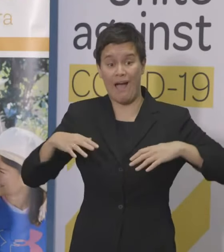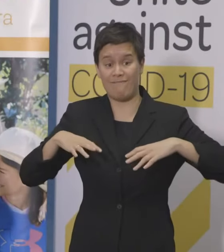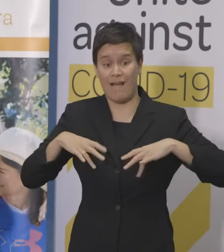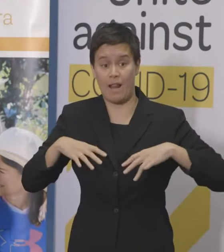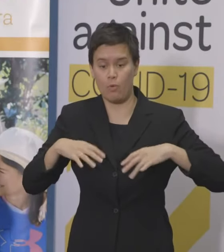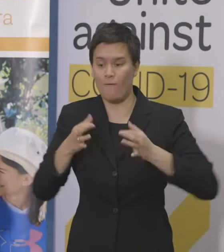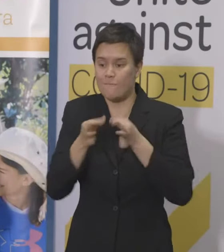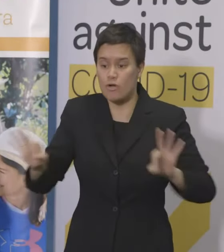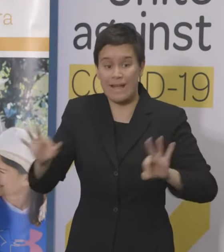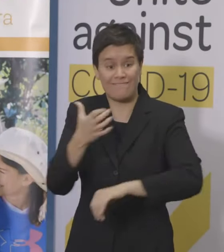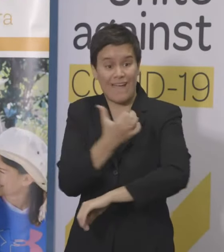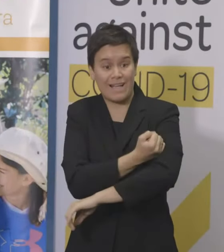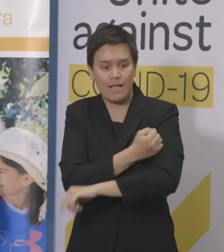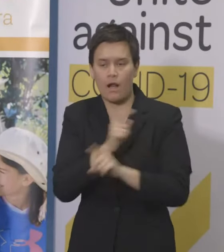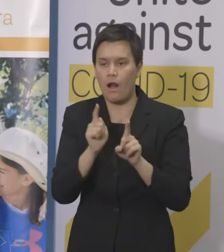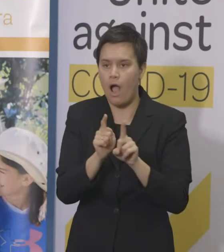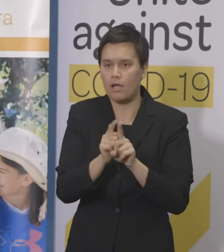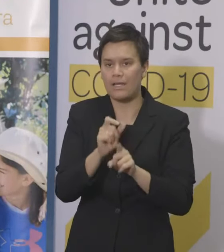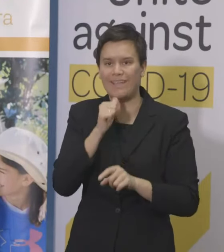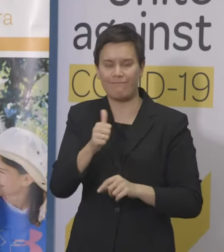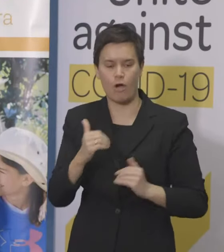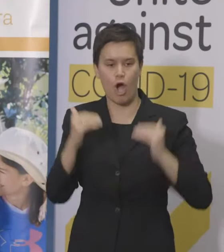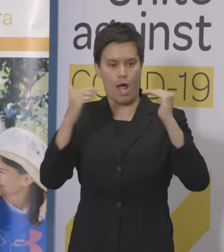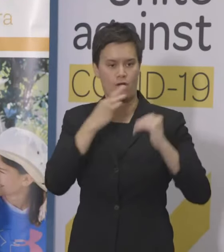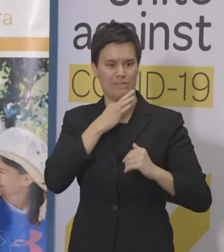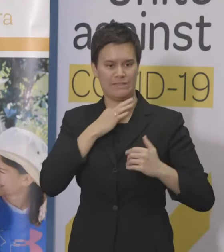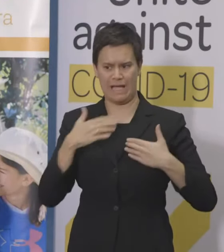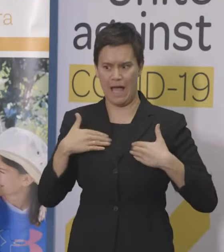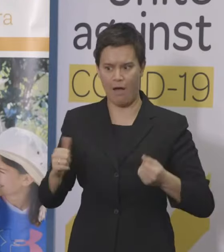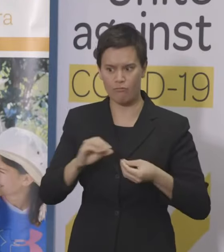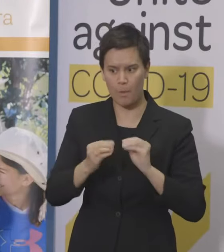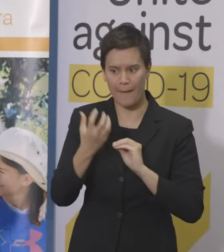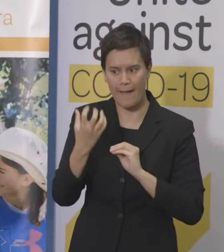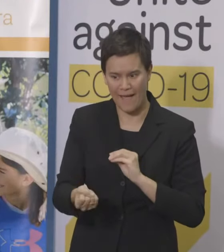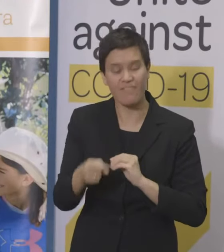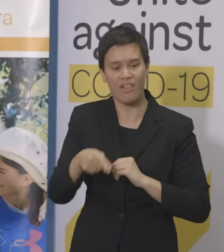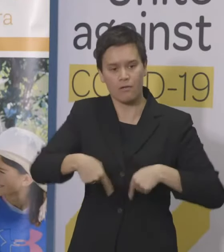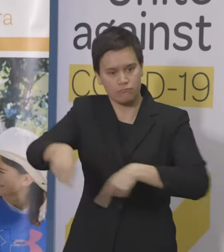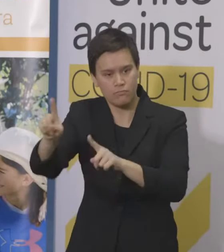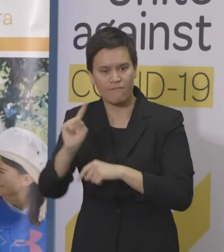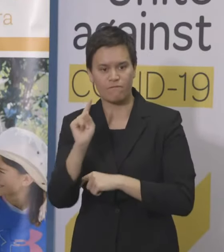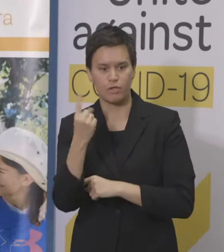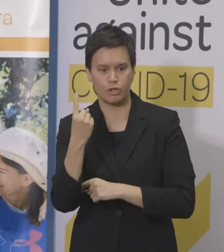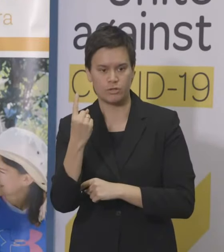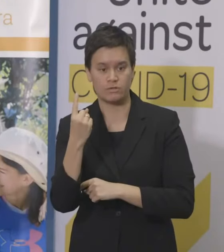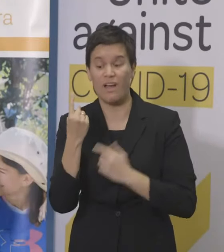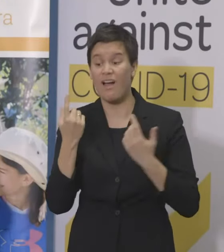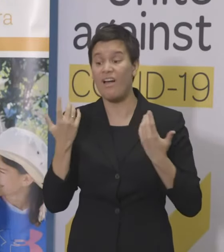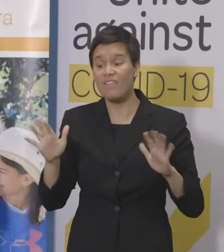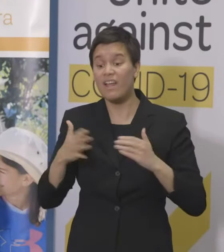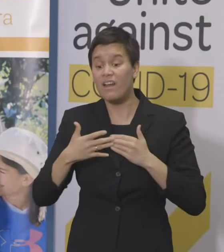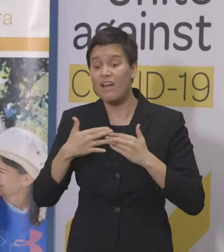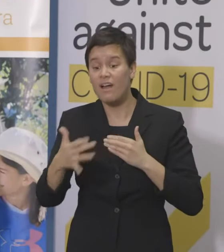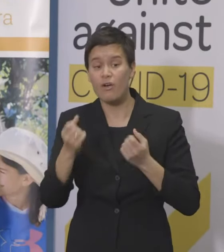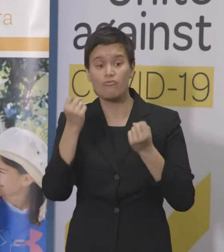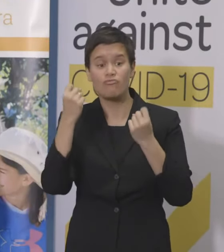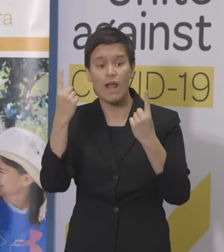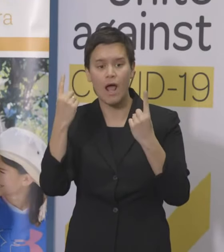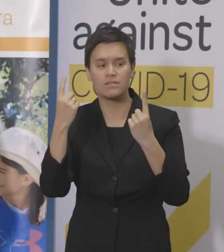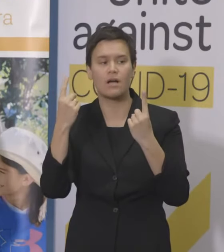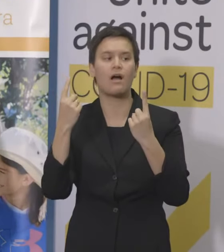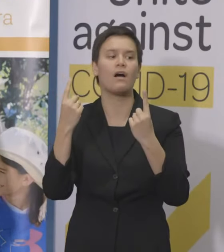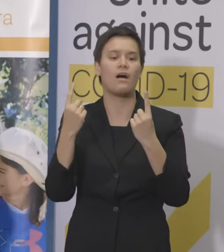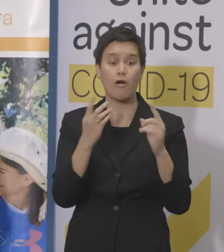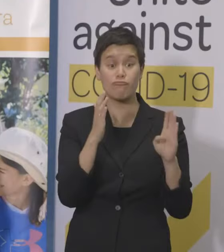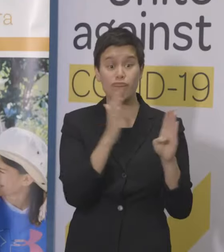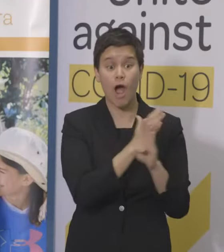groups. And it became apparent within a space of a couple of weeks that there was a problem and that vaccine was going out the door to providers, not just